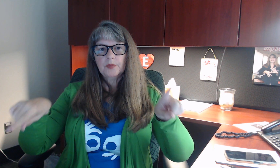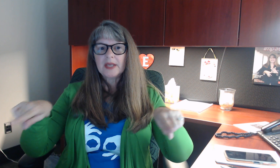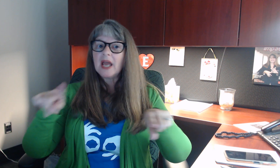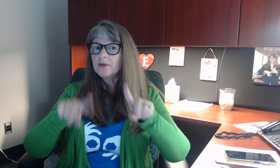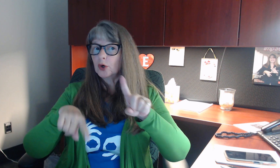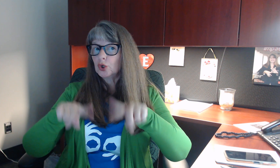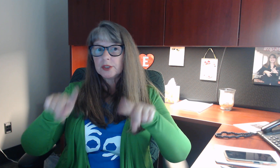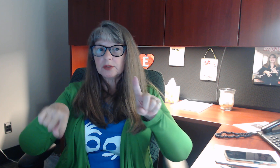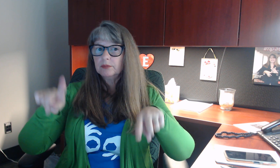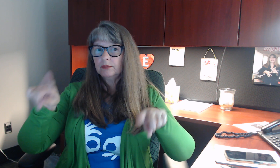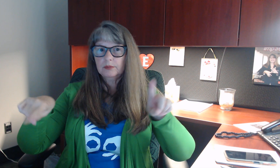diverse,